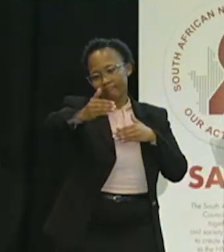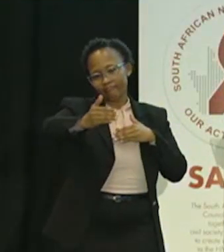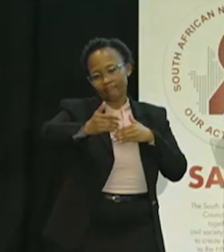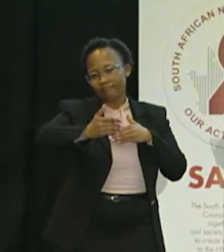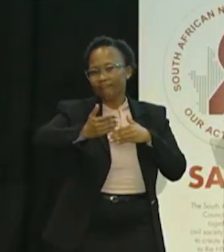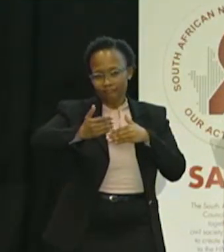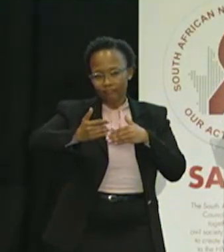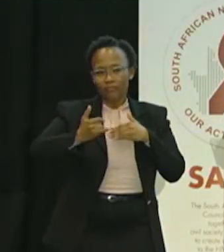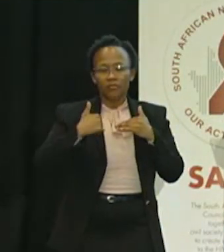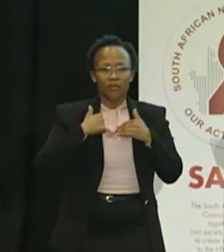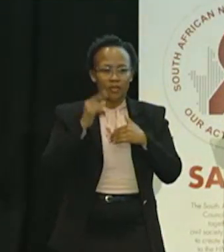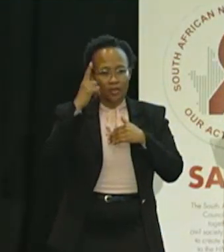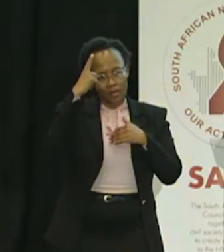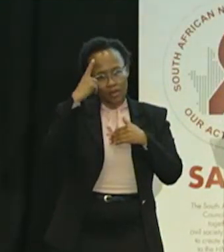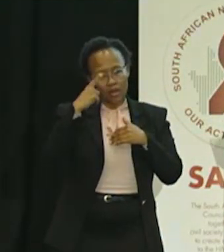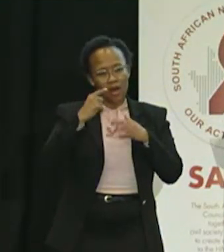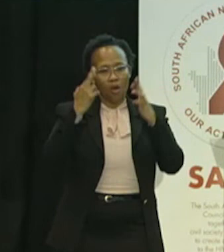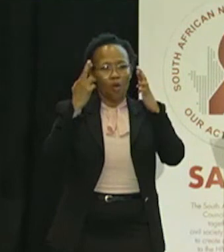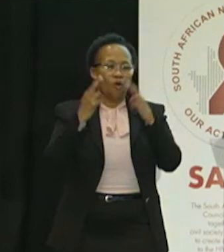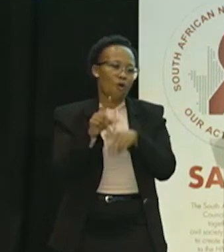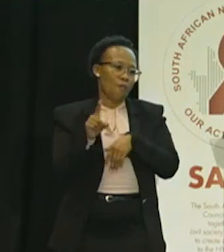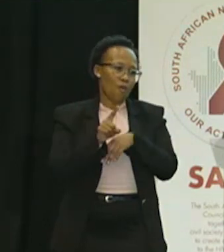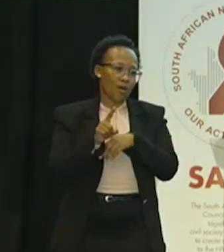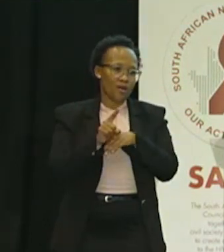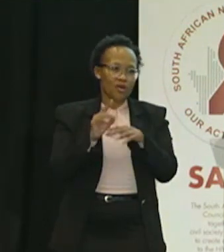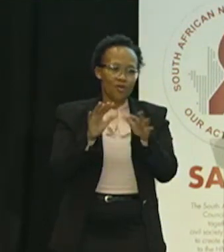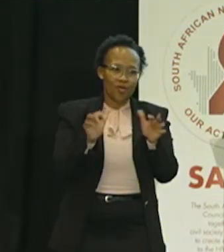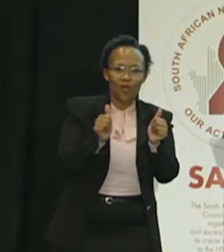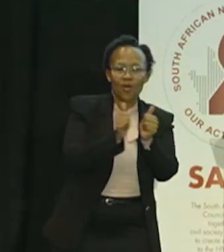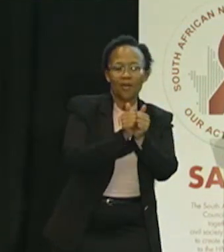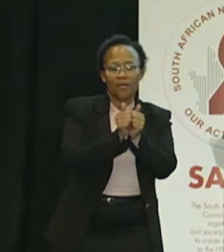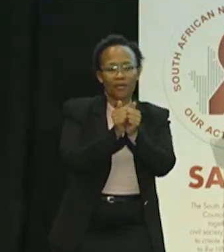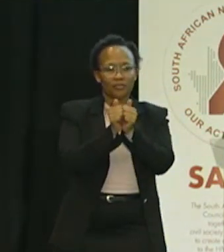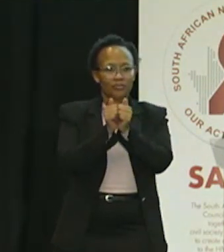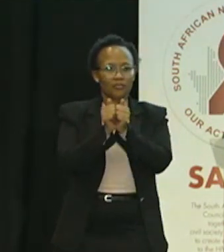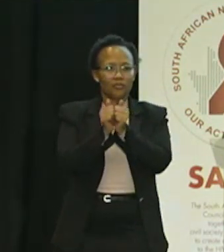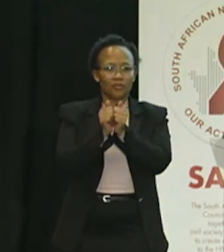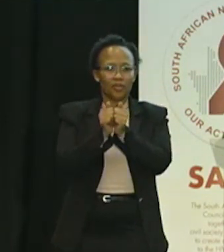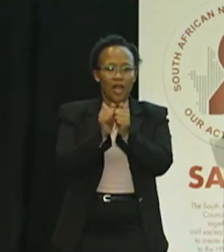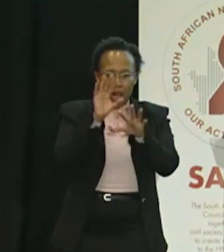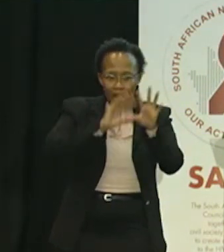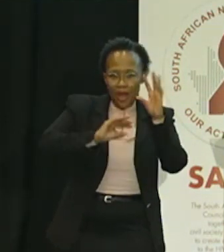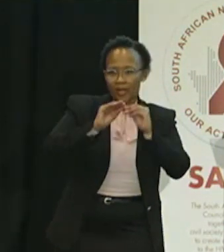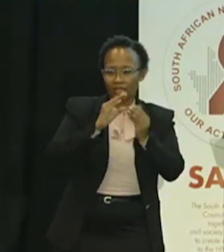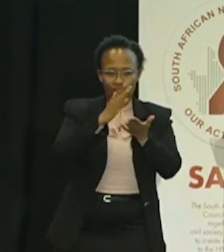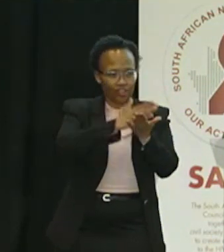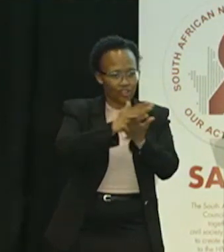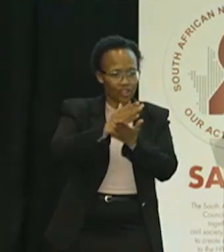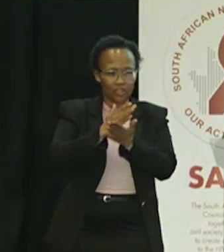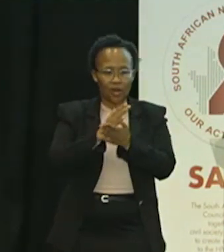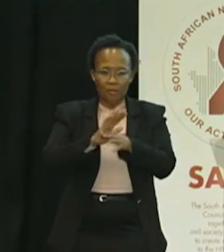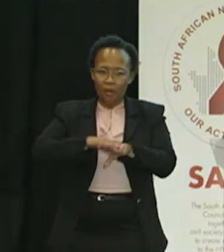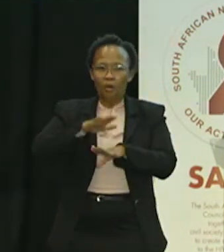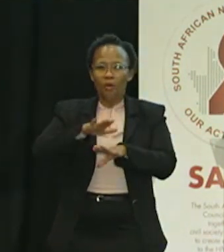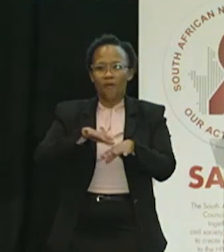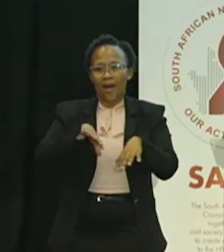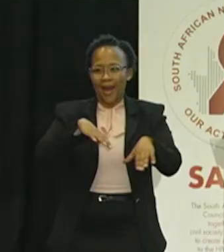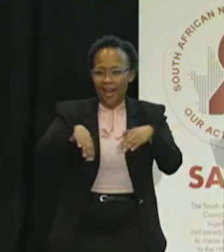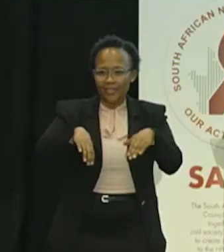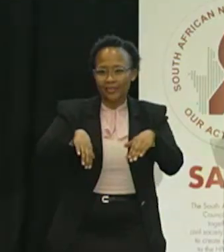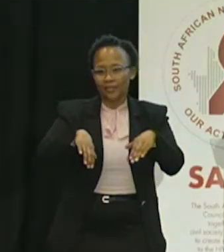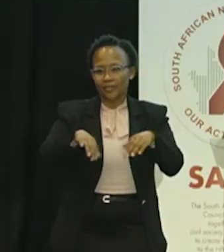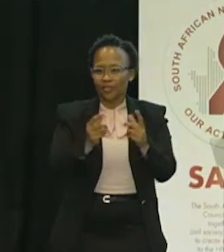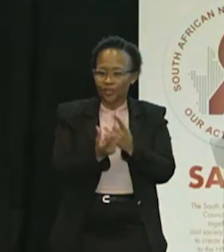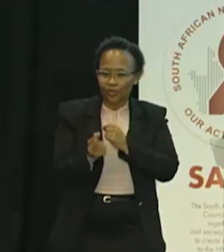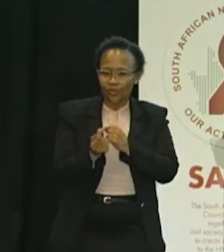of collaboration, shared learning, and action. Most of all, action. Together, we can